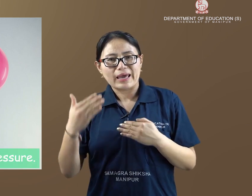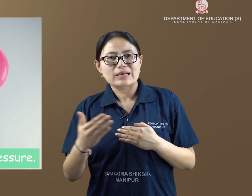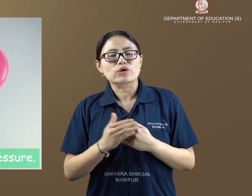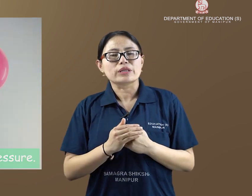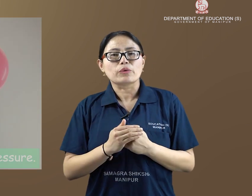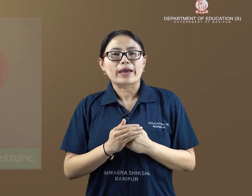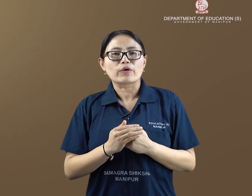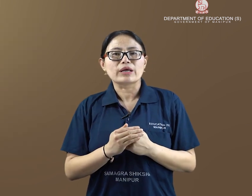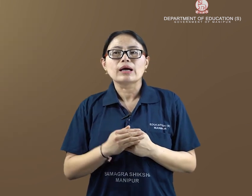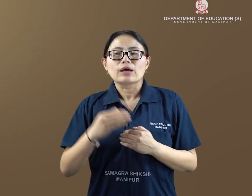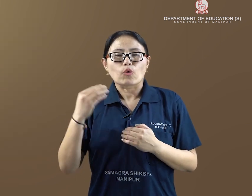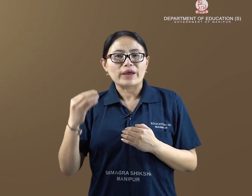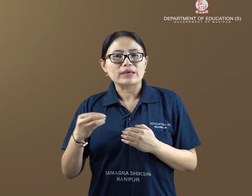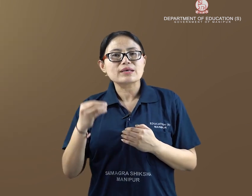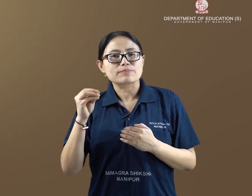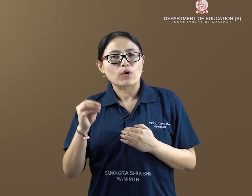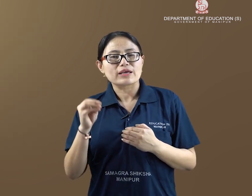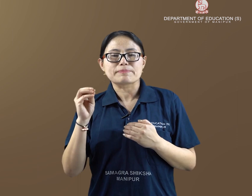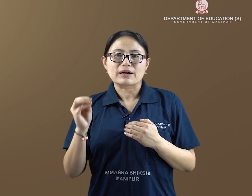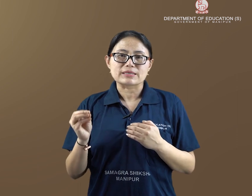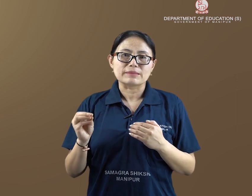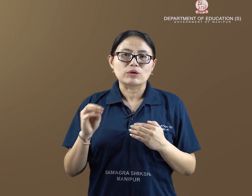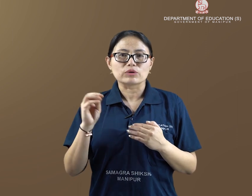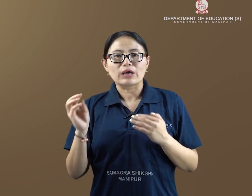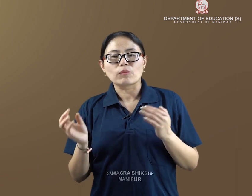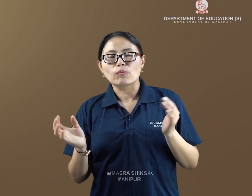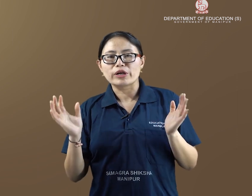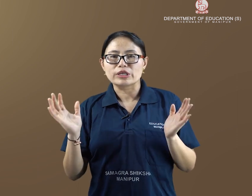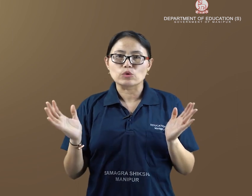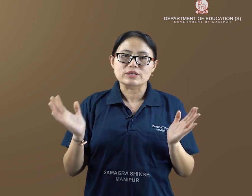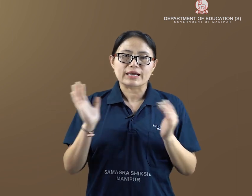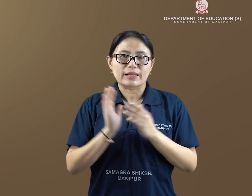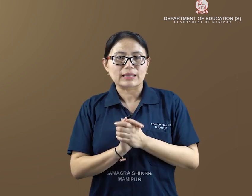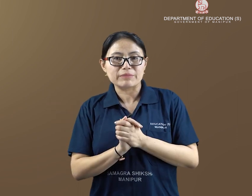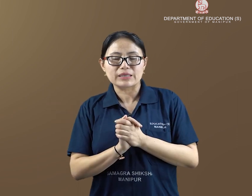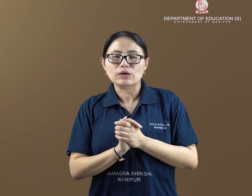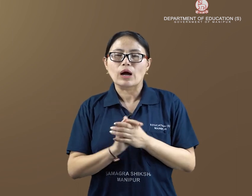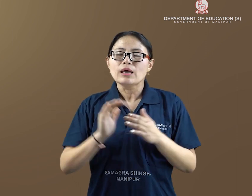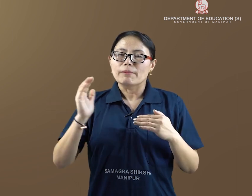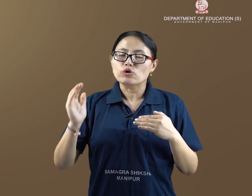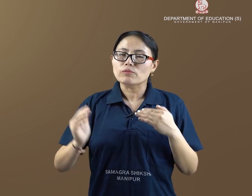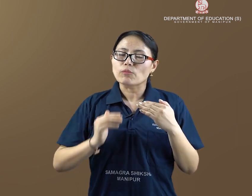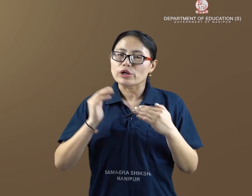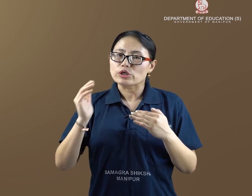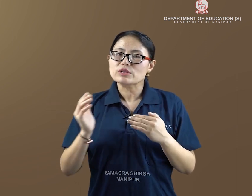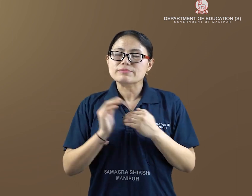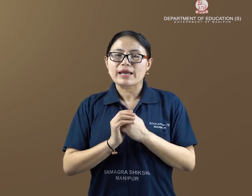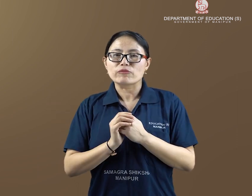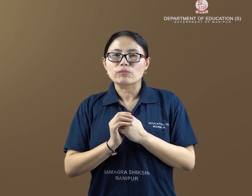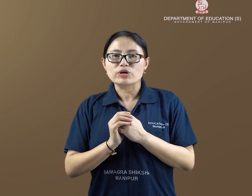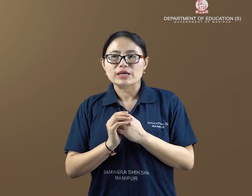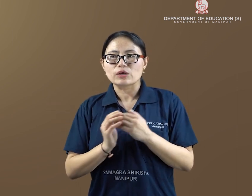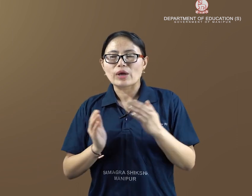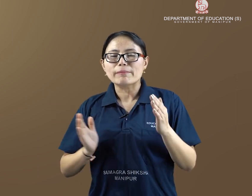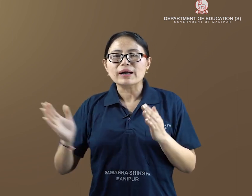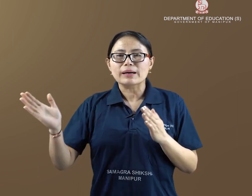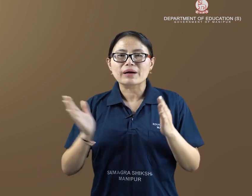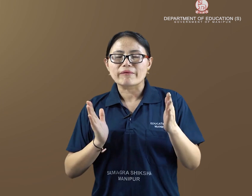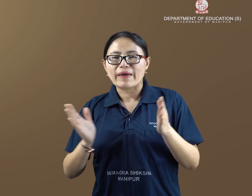gas ke dewi hai koina quite the smallest particle manung da yaw molecules kind of tamida na ko madung ba molecules mayam da moi jake dewi amaga amaga